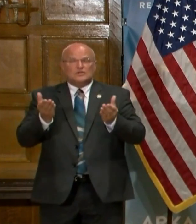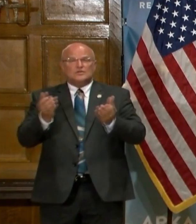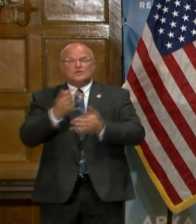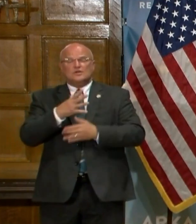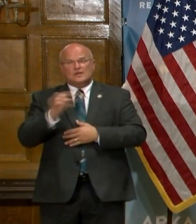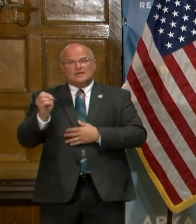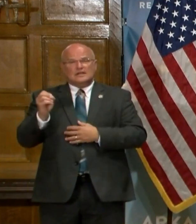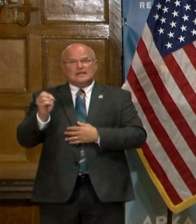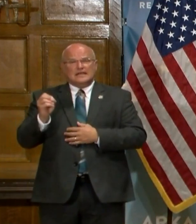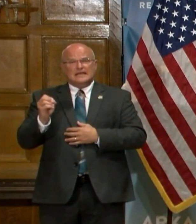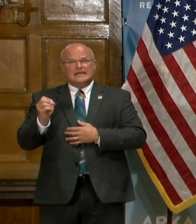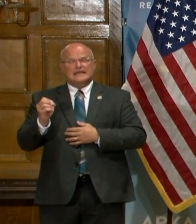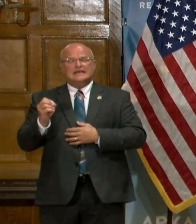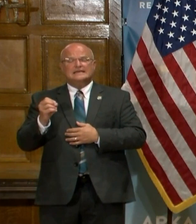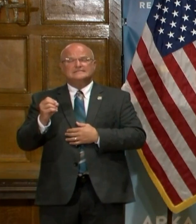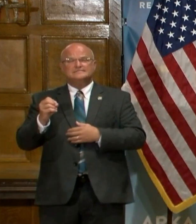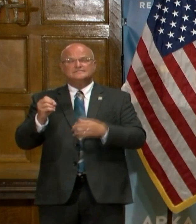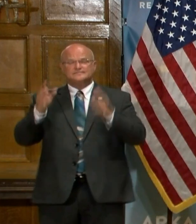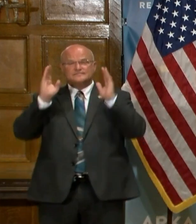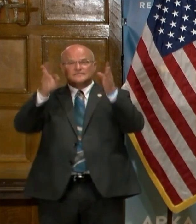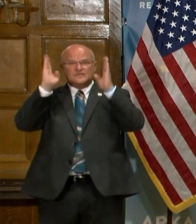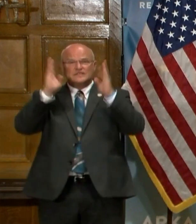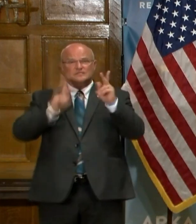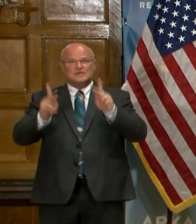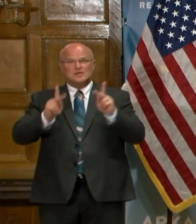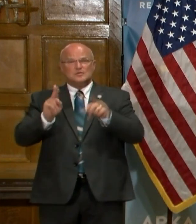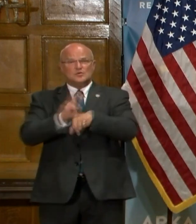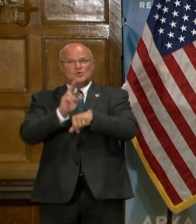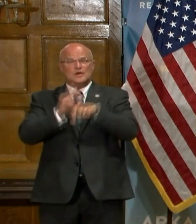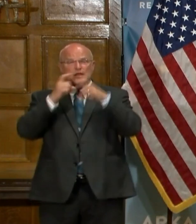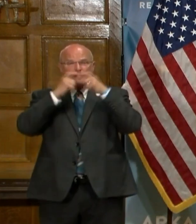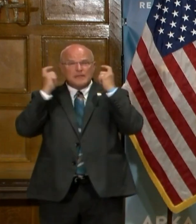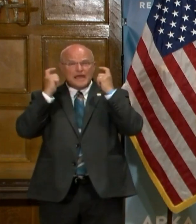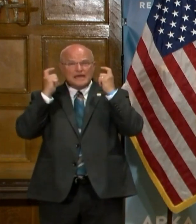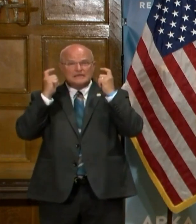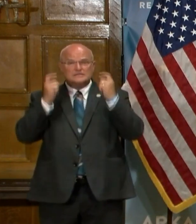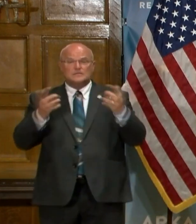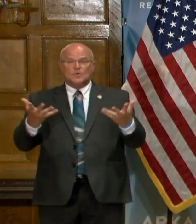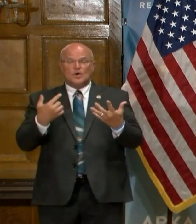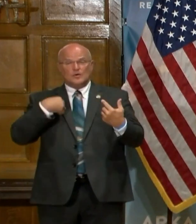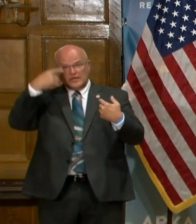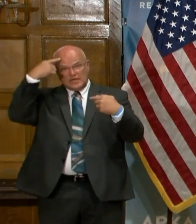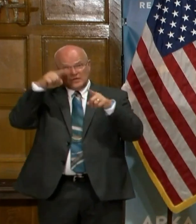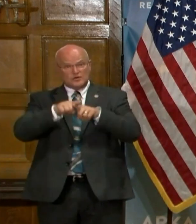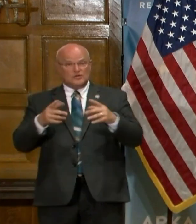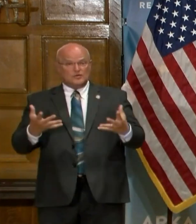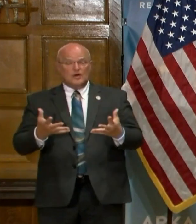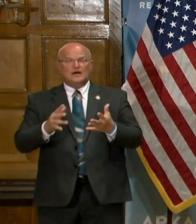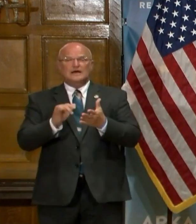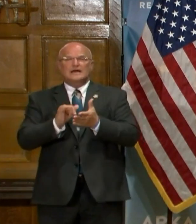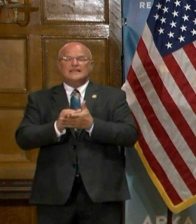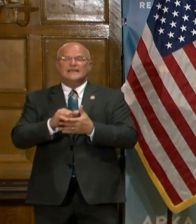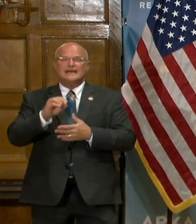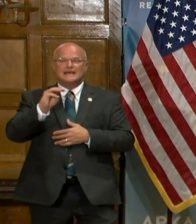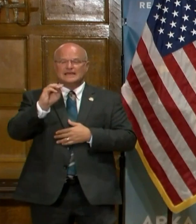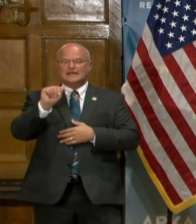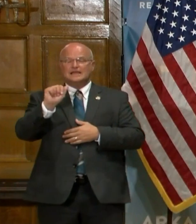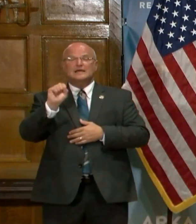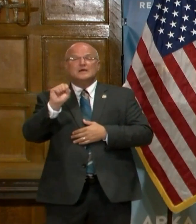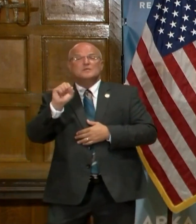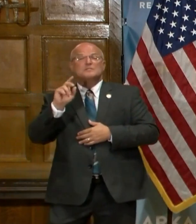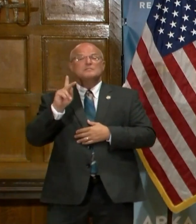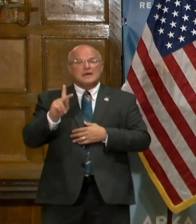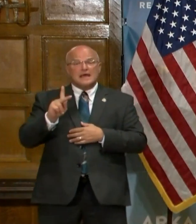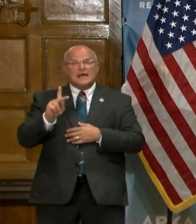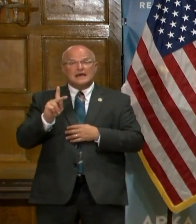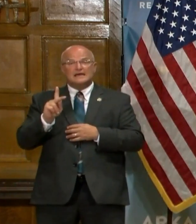encouraging and getting people to wear masks, what we are in total agreement on is that mask